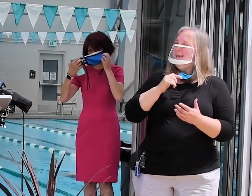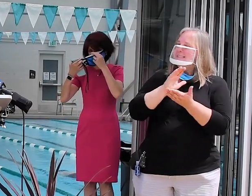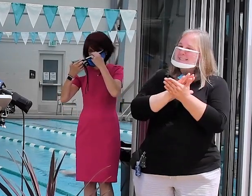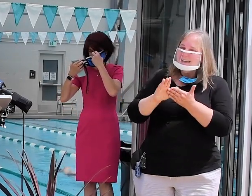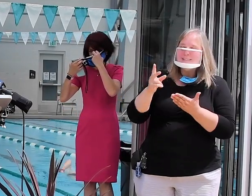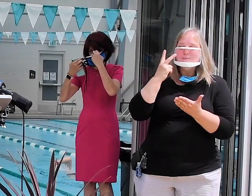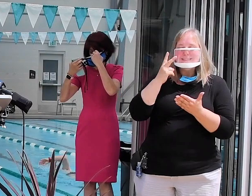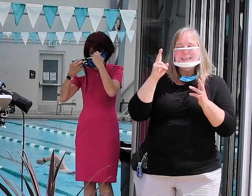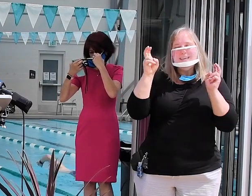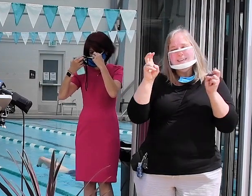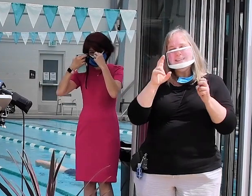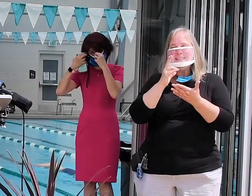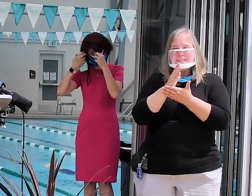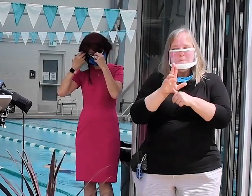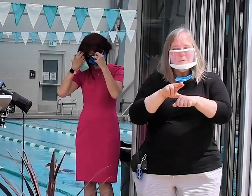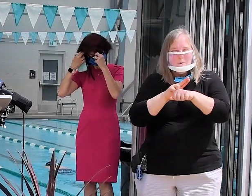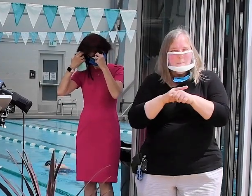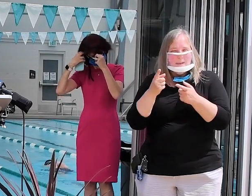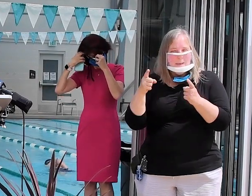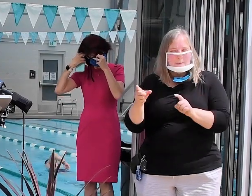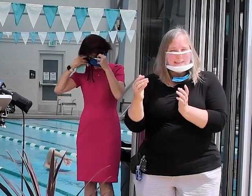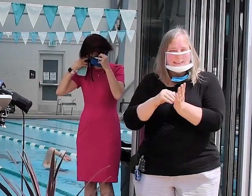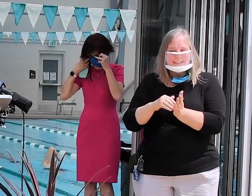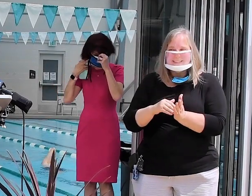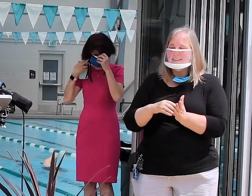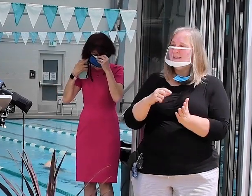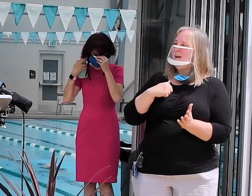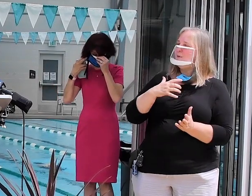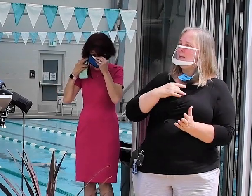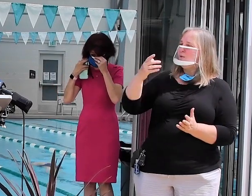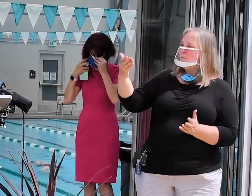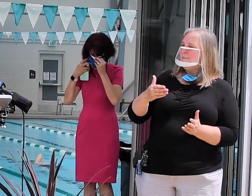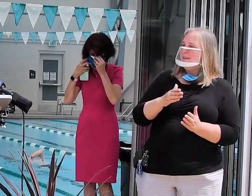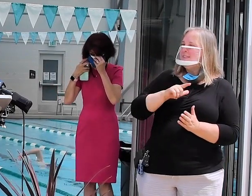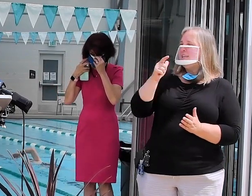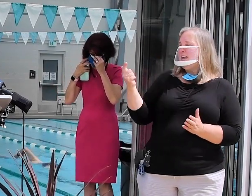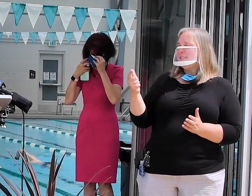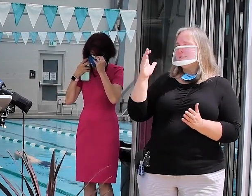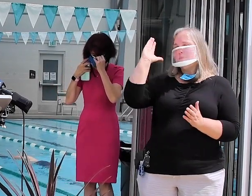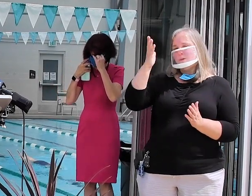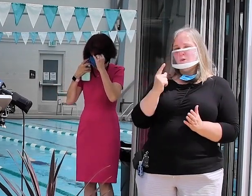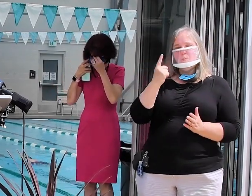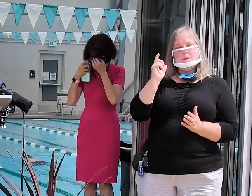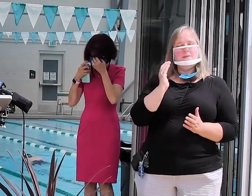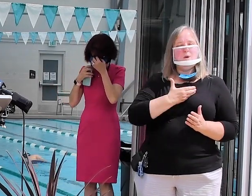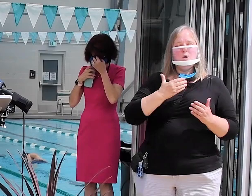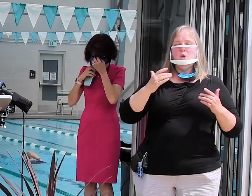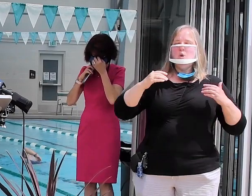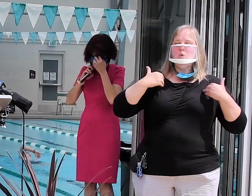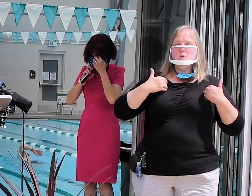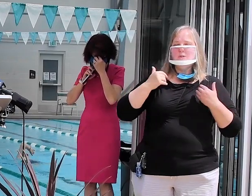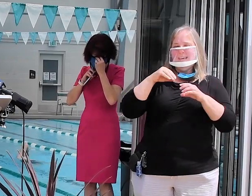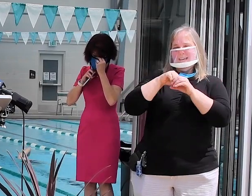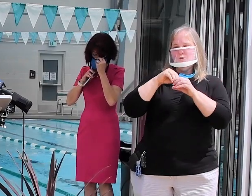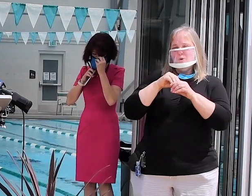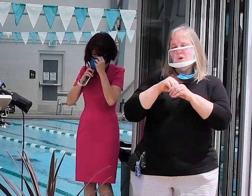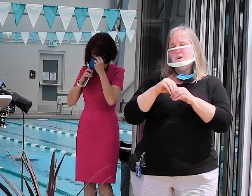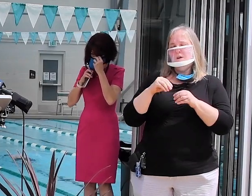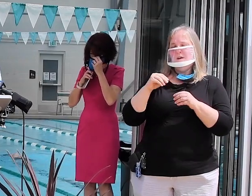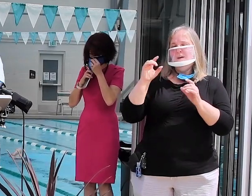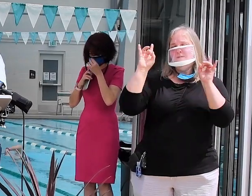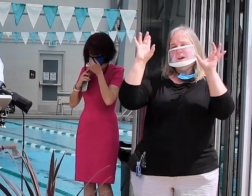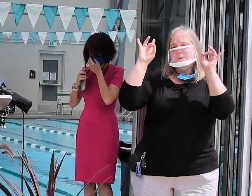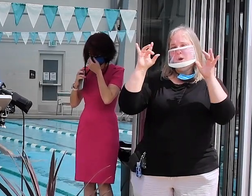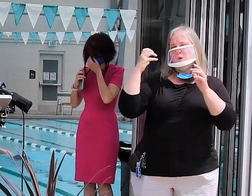some normalcy returning. I would like to welcome our next speaker, who is one of our youth indoor volleyball coaches, Philip Warner.